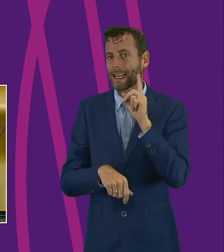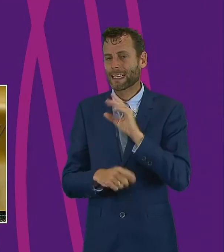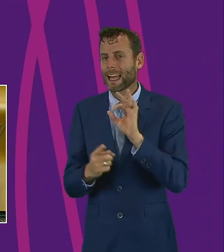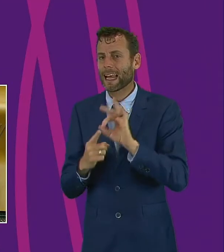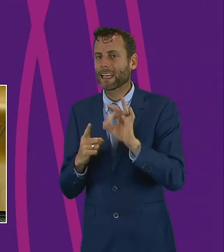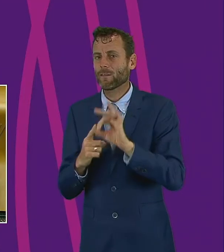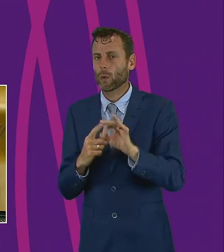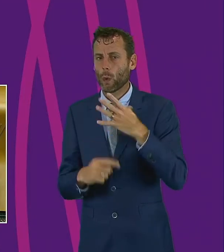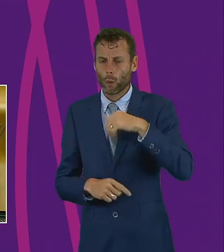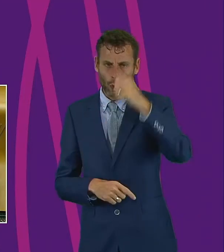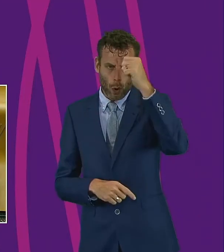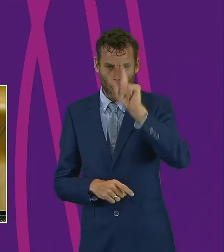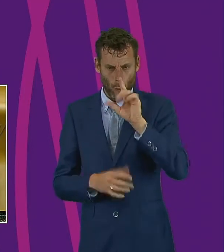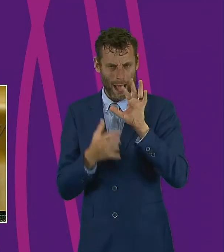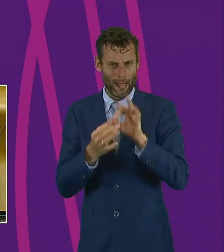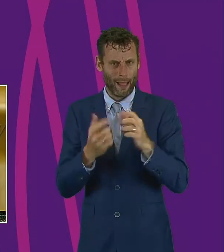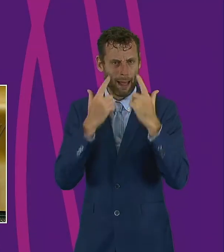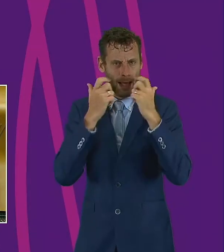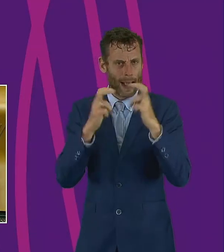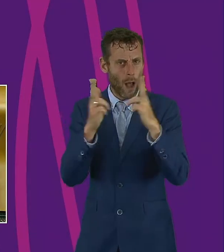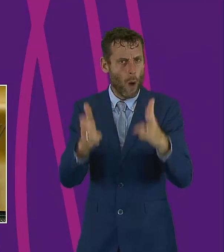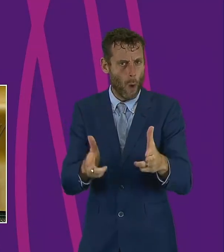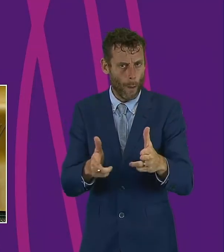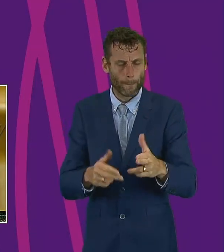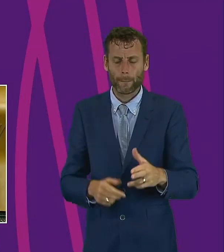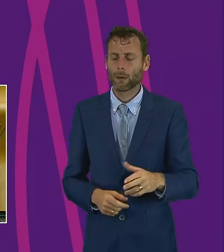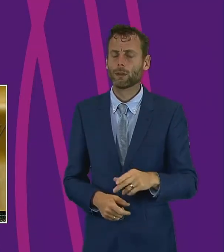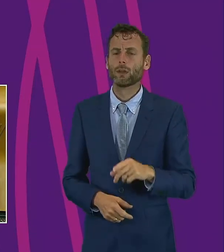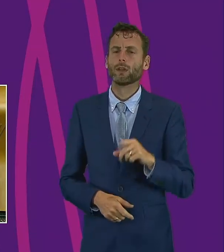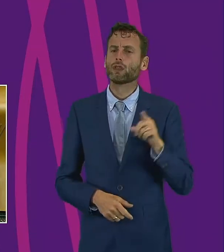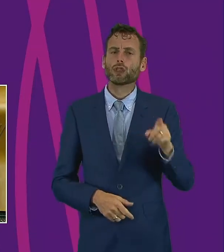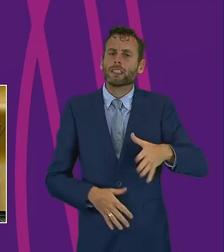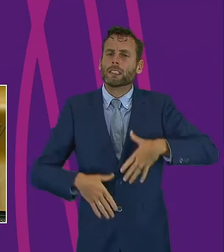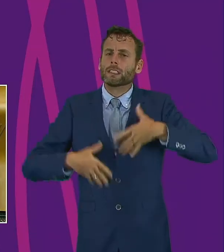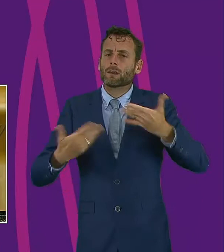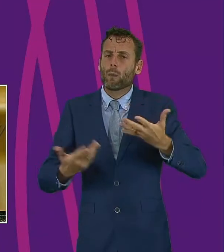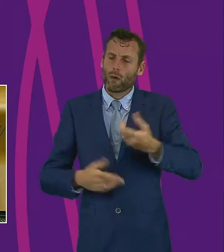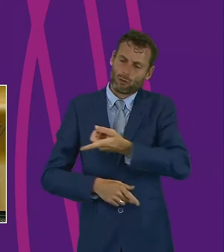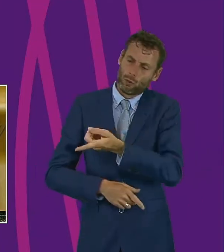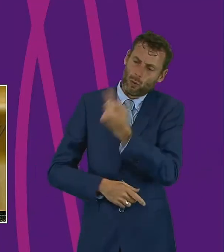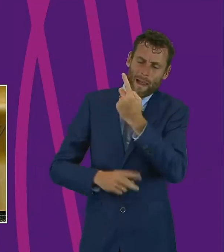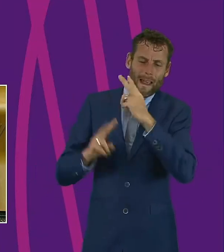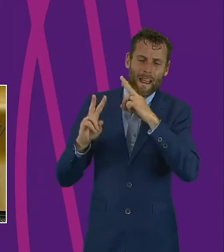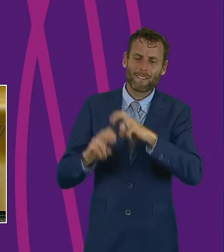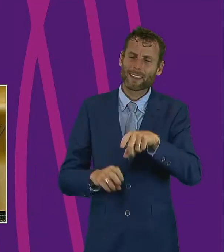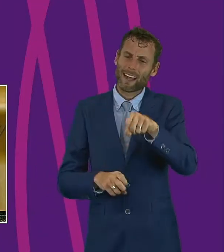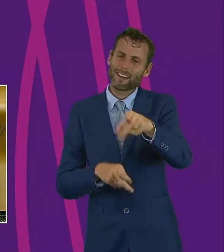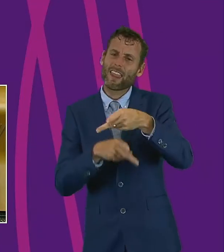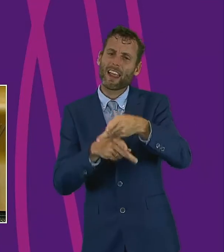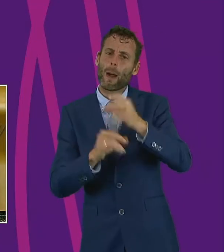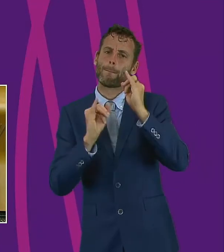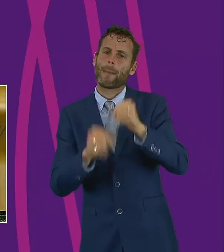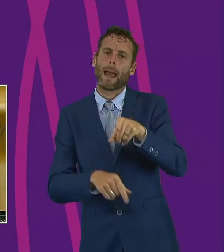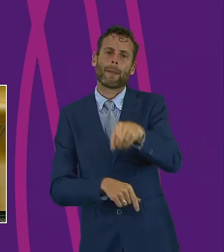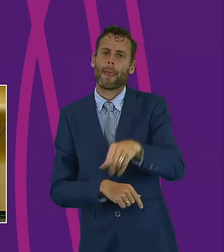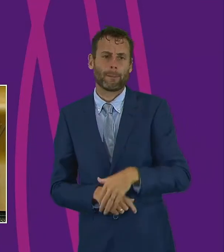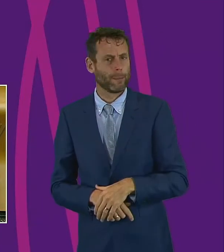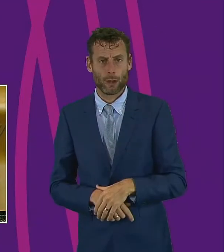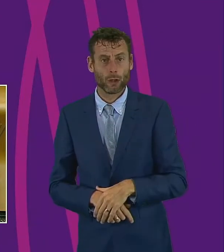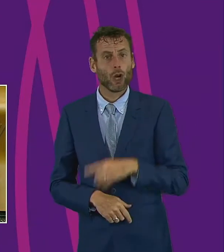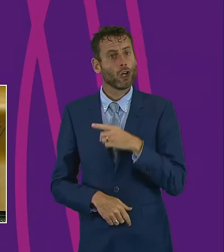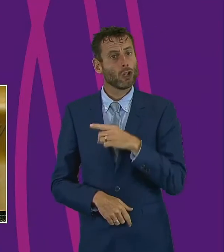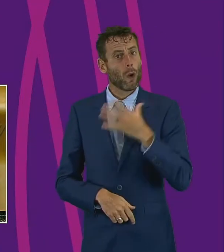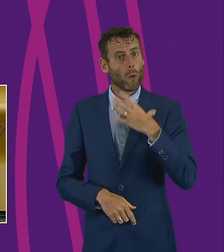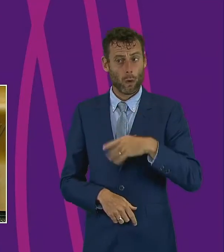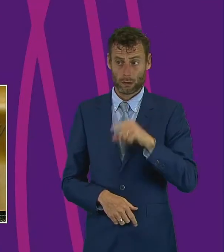happened in our care homes. And it's not her mother's carers that she wants investigated. She thinks they did a brilliant job. It's the system that let her and her mother